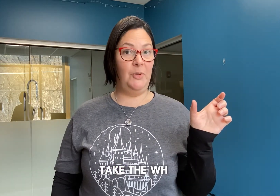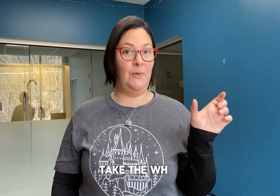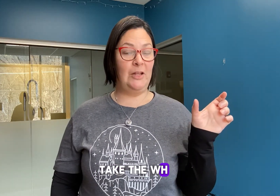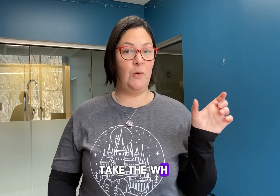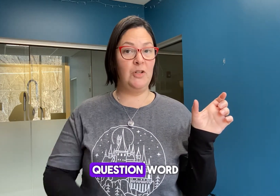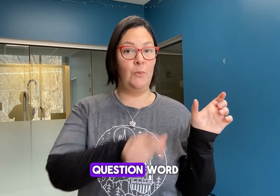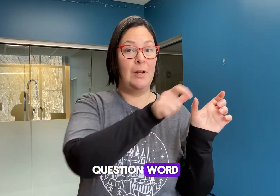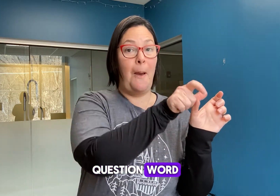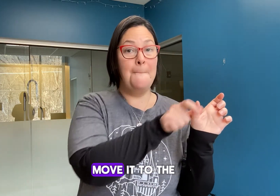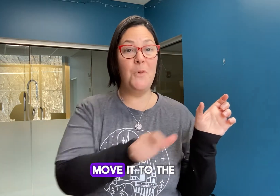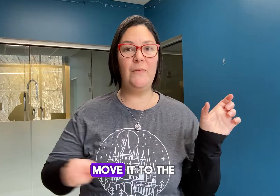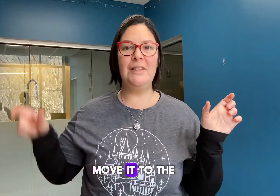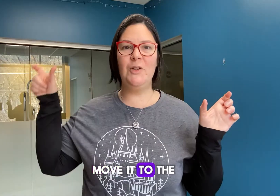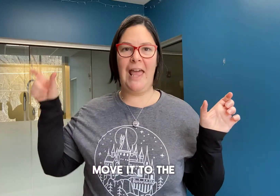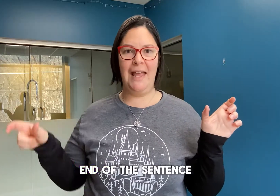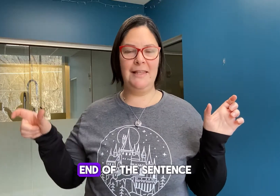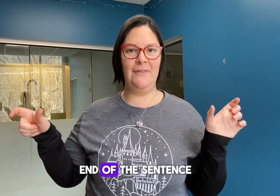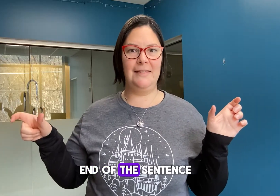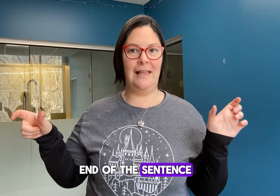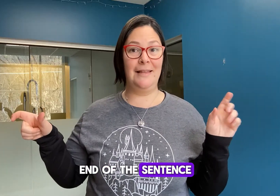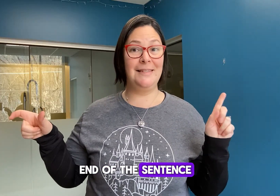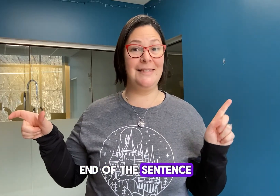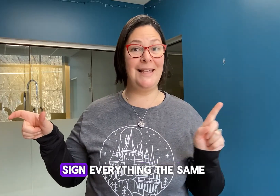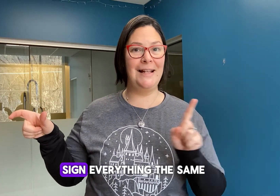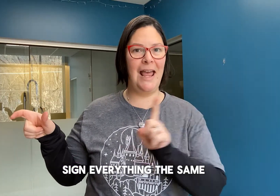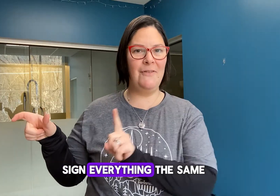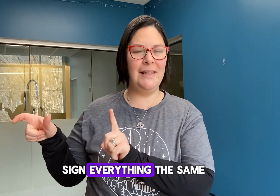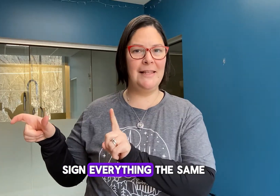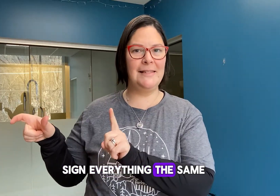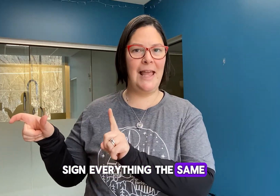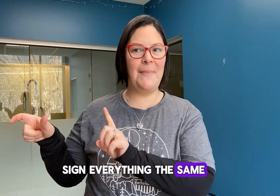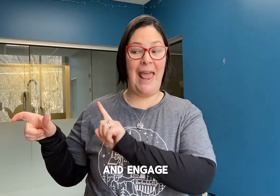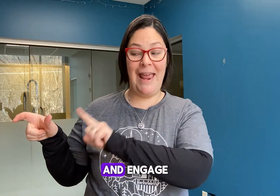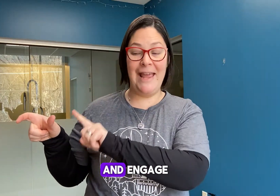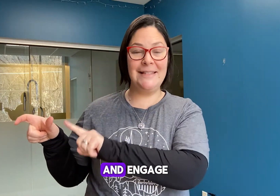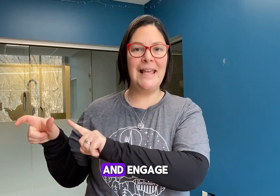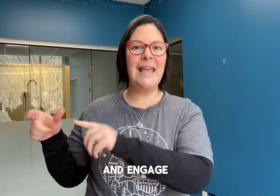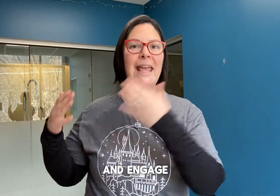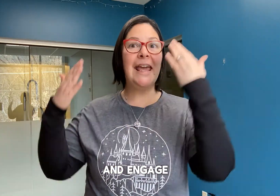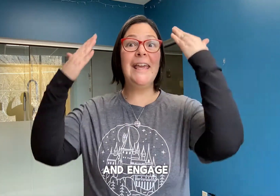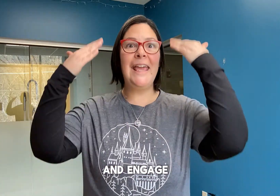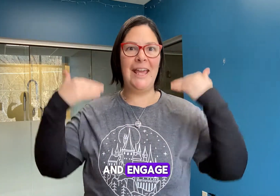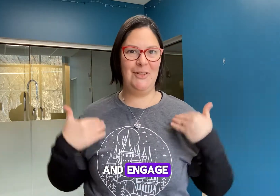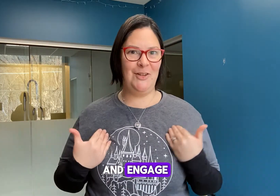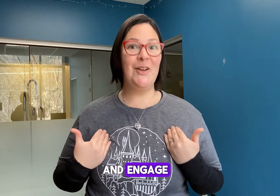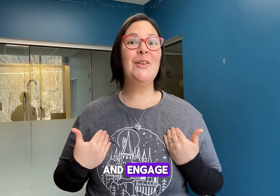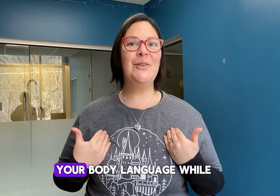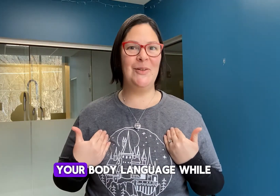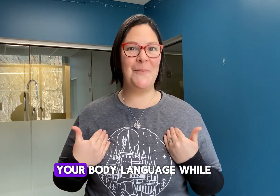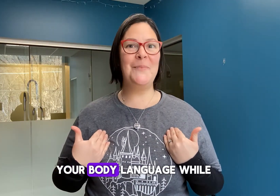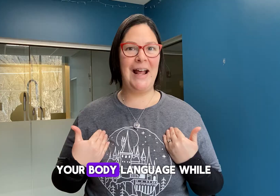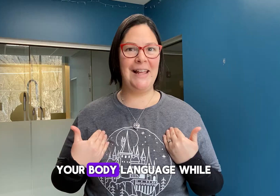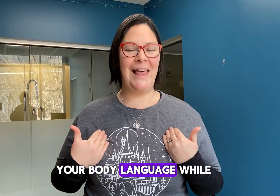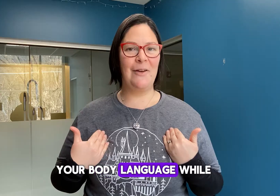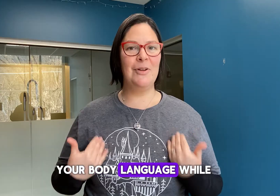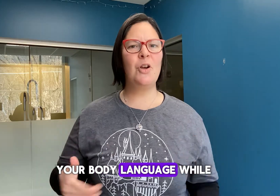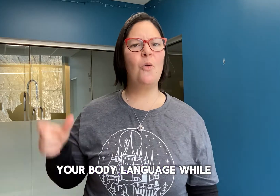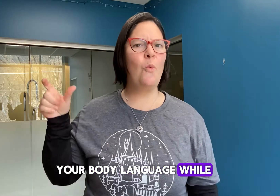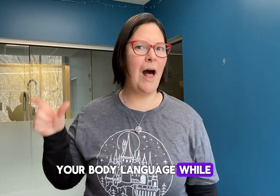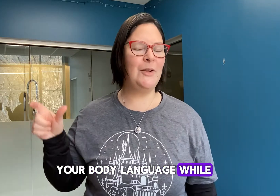WH question word, move it to the end of the sentence, sign everything the same, and engage your body language while you're